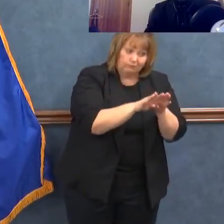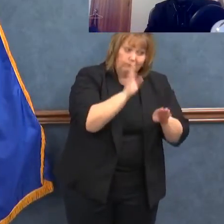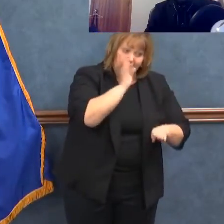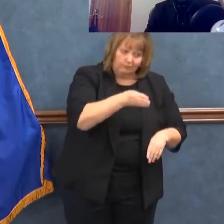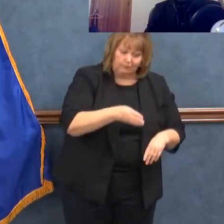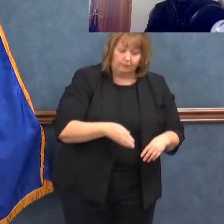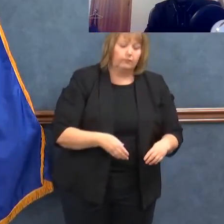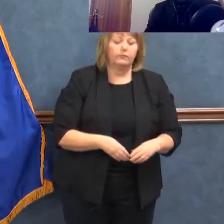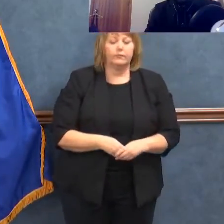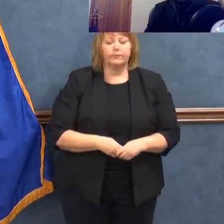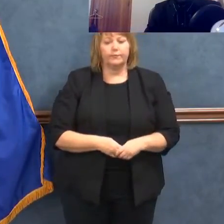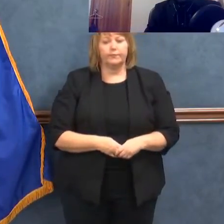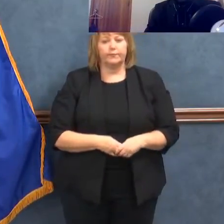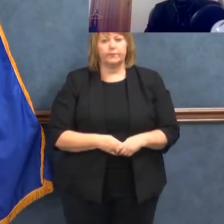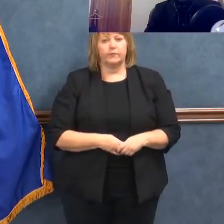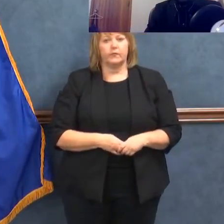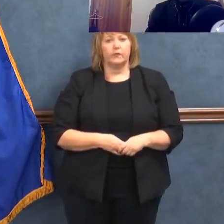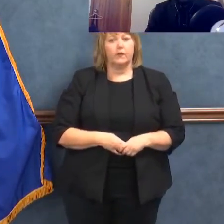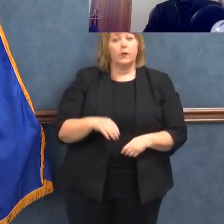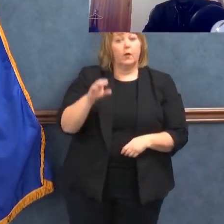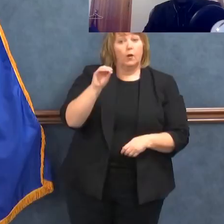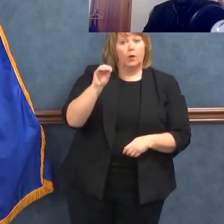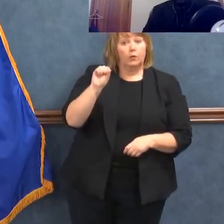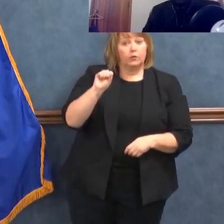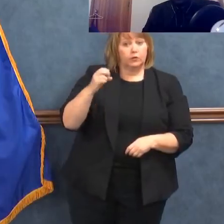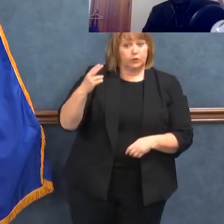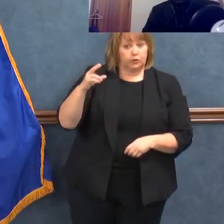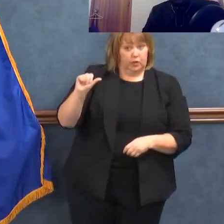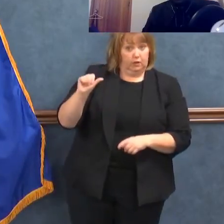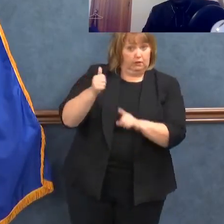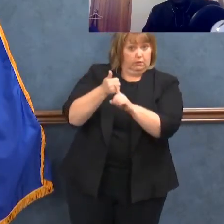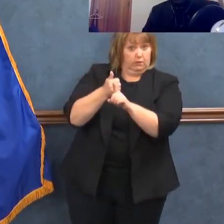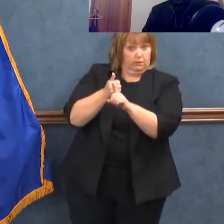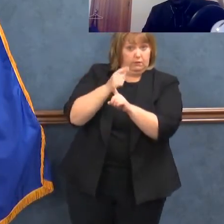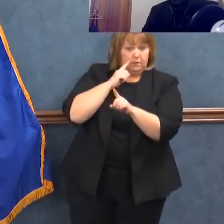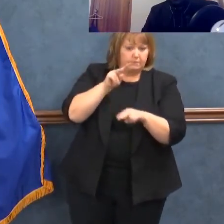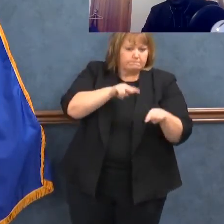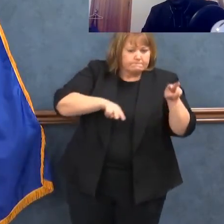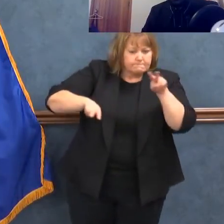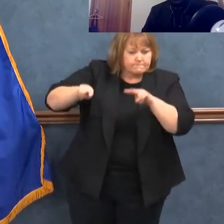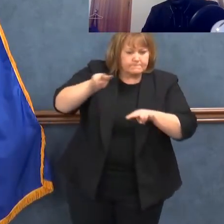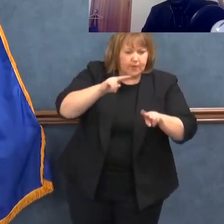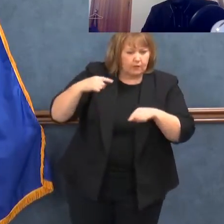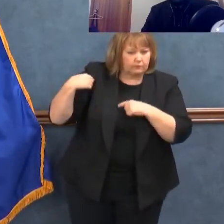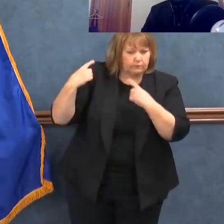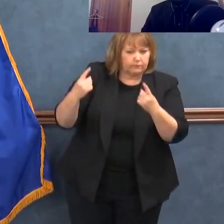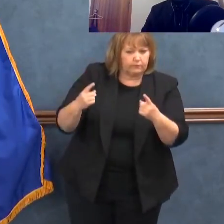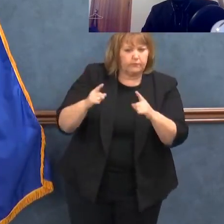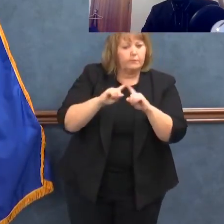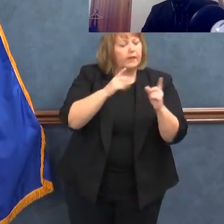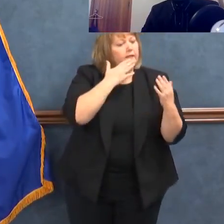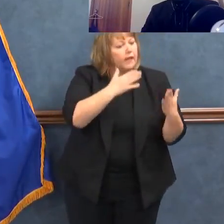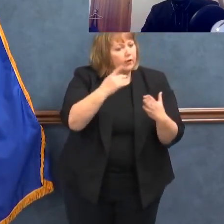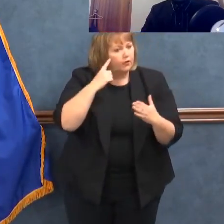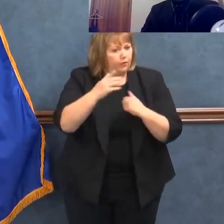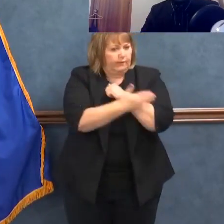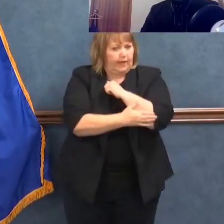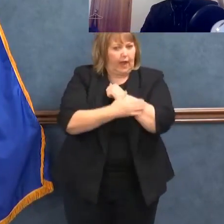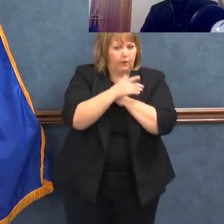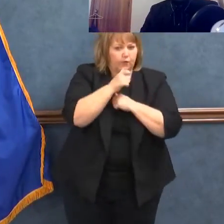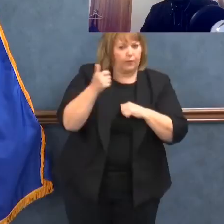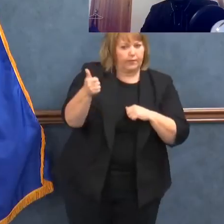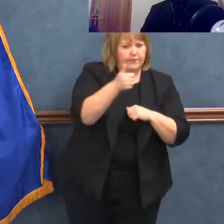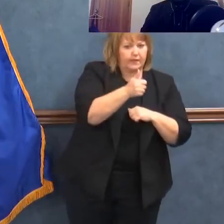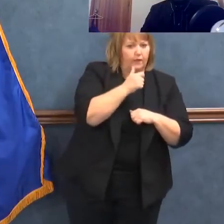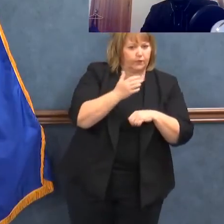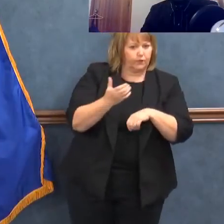measures, but I also want to thank the county, our county partners, who have increased enforcement and done their part. And